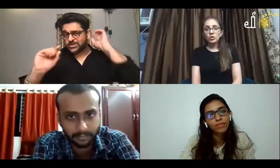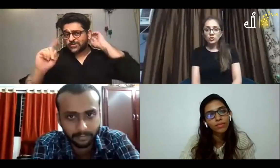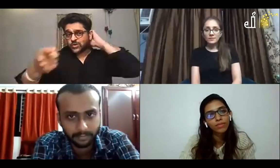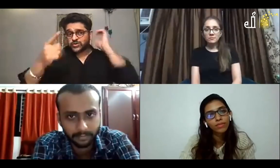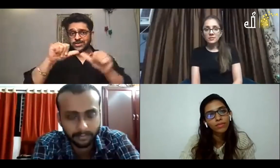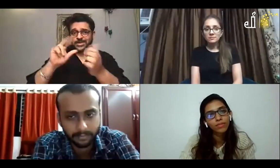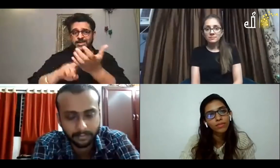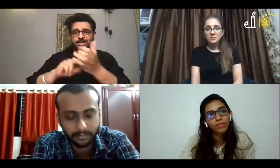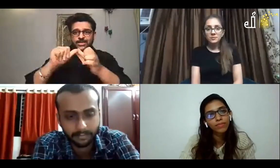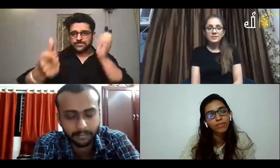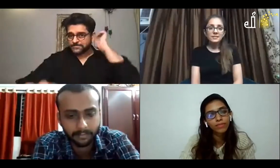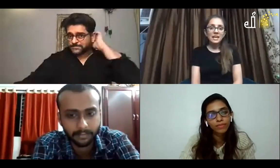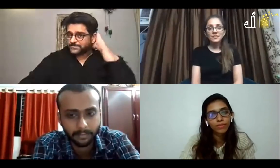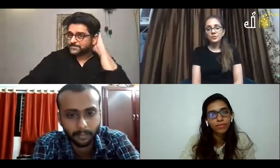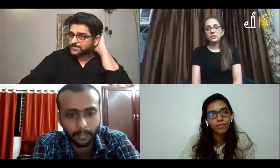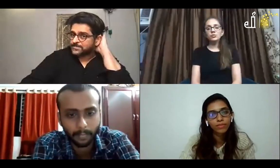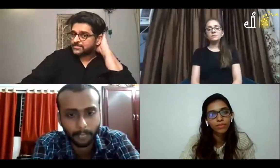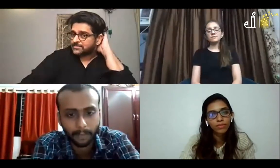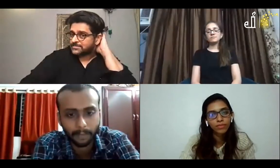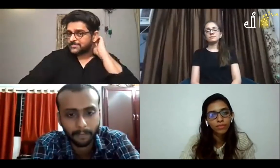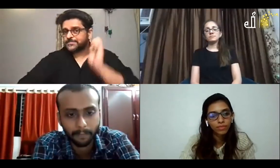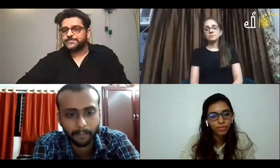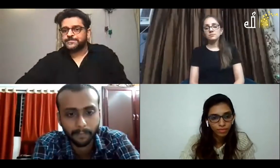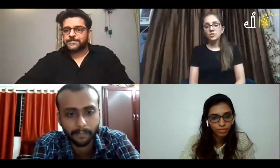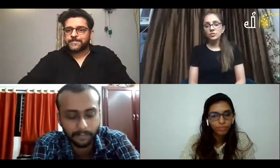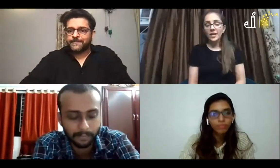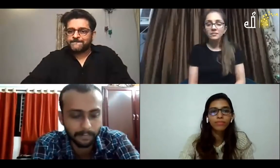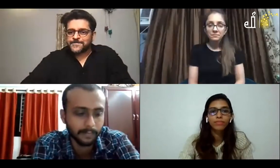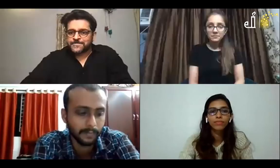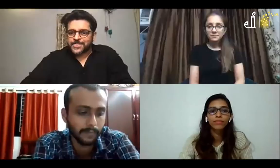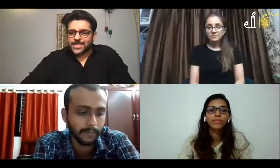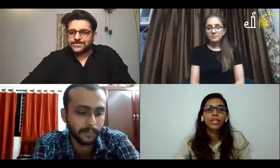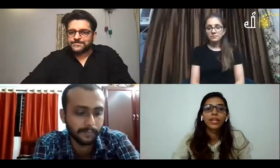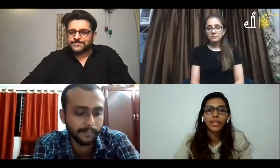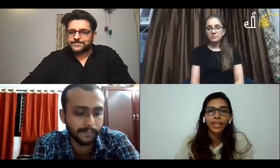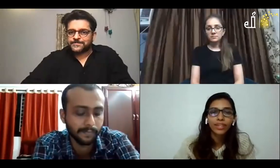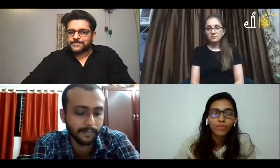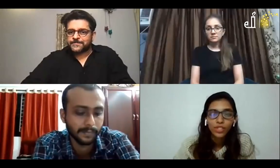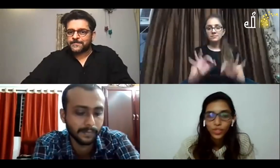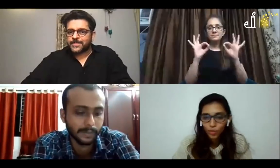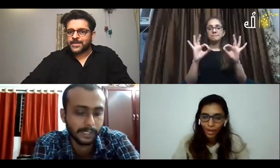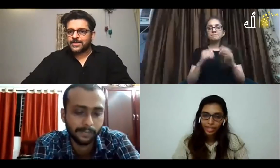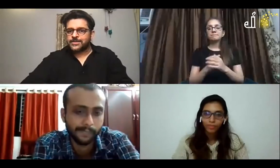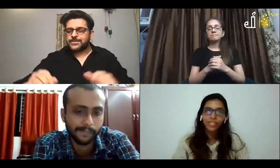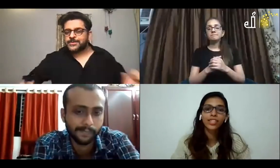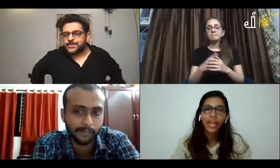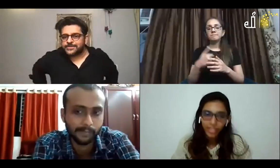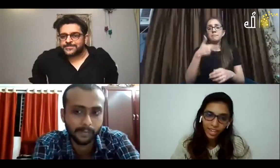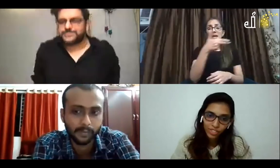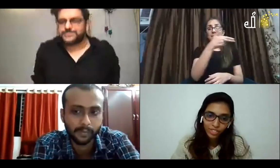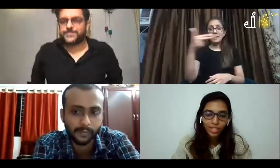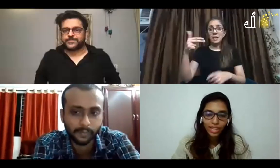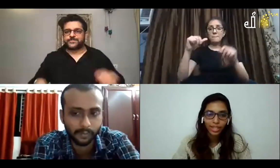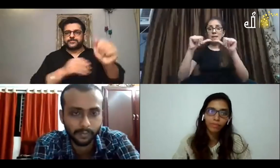or join this field. Firstly, Anna, you can go. Dr. Anna. Yeah. So my name is